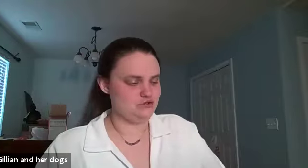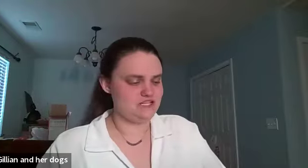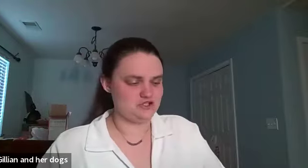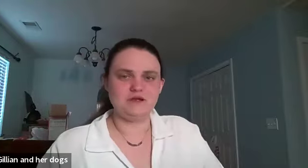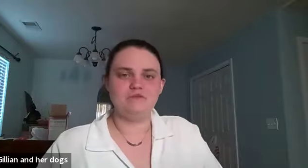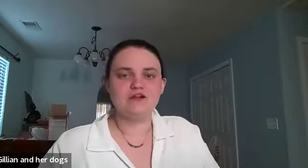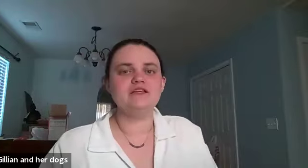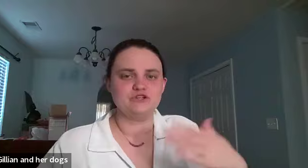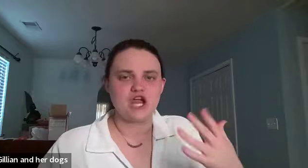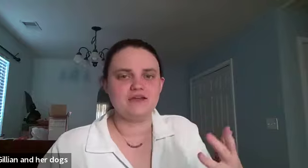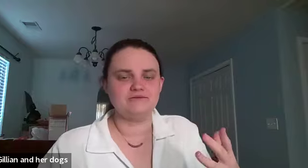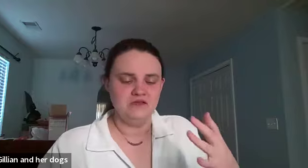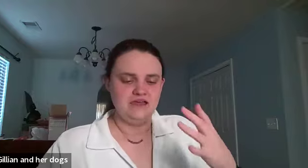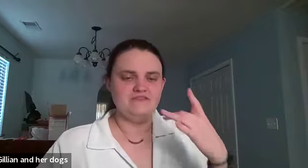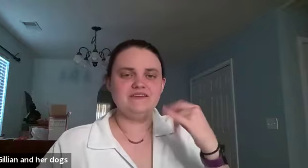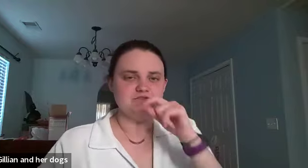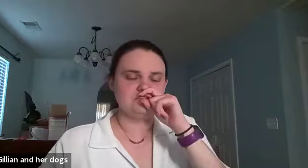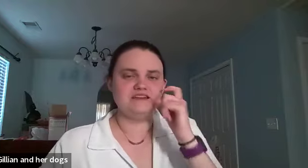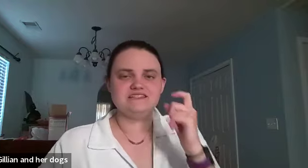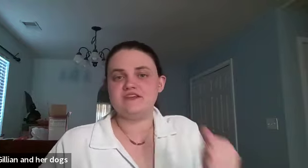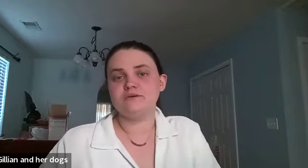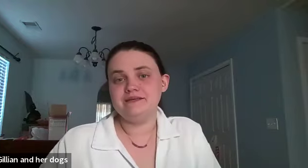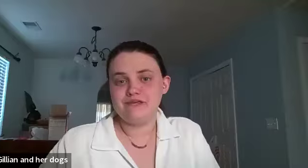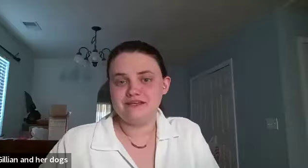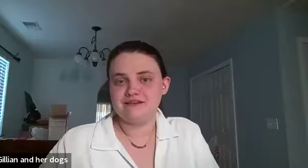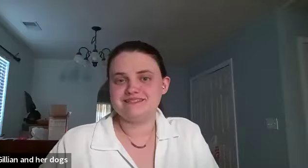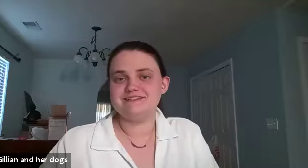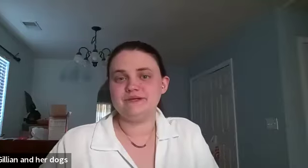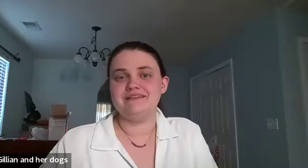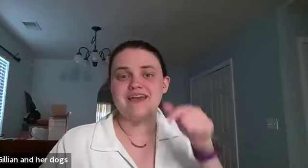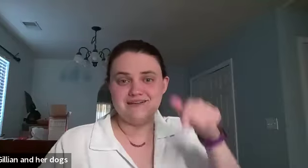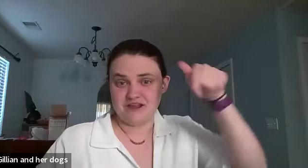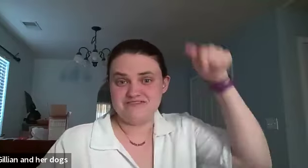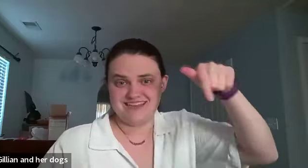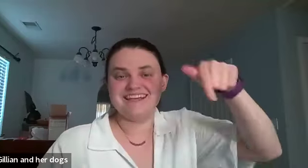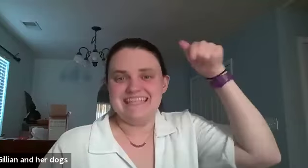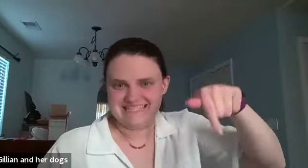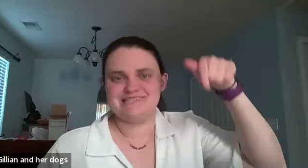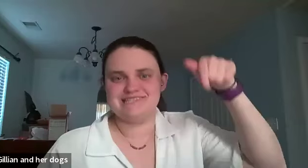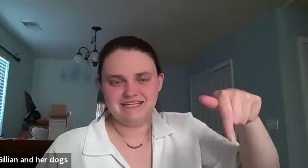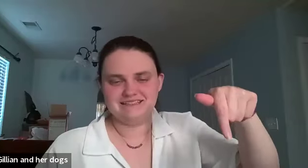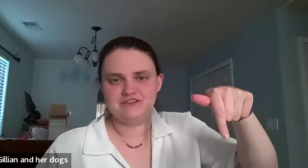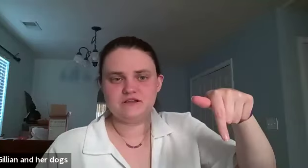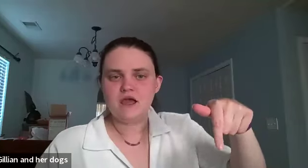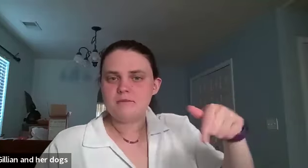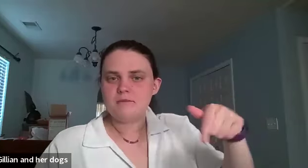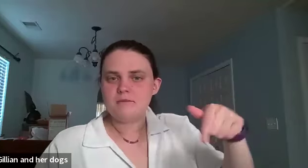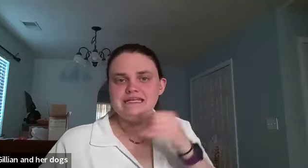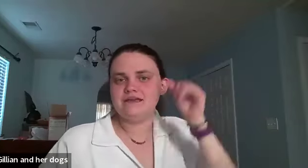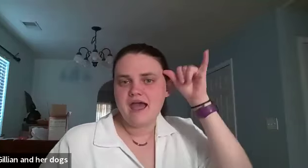two teachers. We literally were chatting, and the kids were trying to say they don't eat meat. And I was like, sweetie, that right there is meat. And they're like, I don't eat